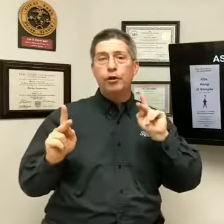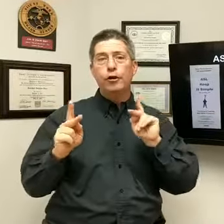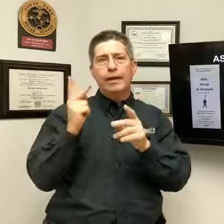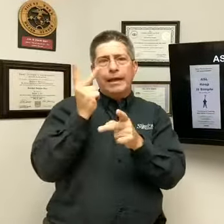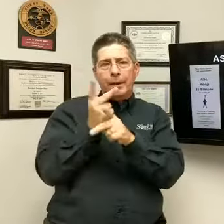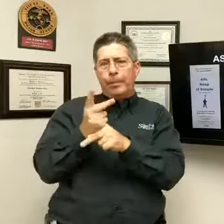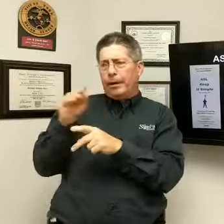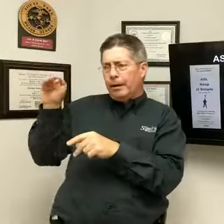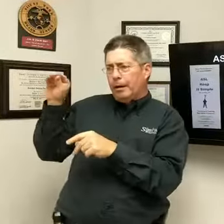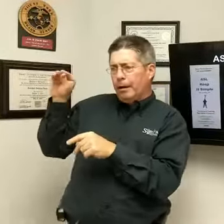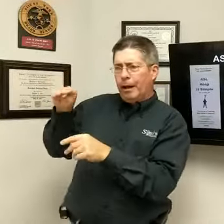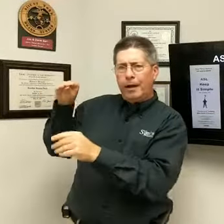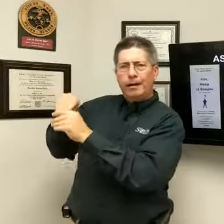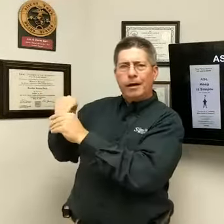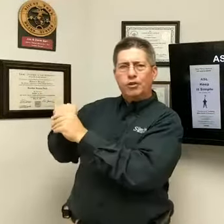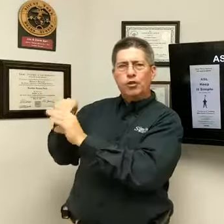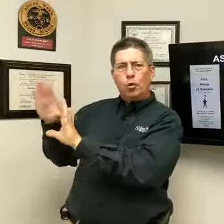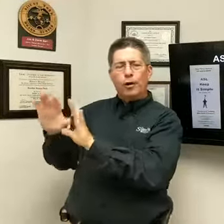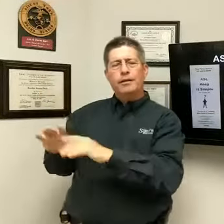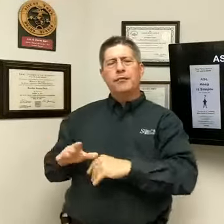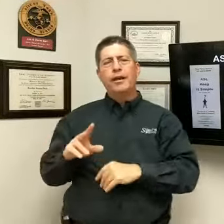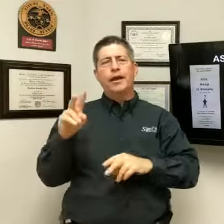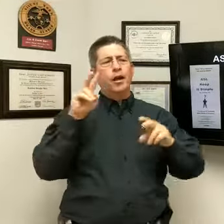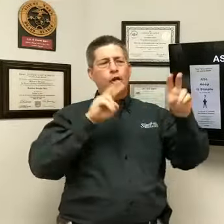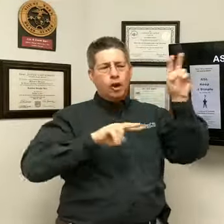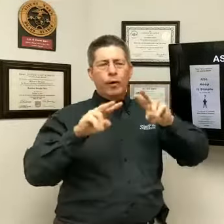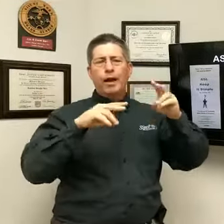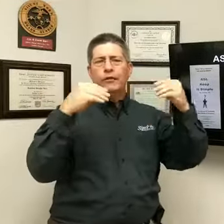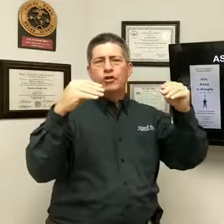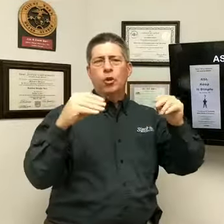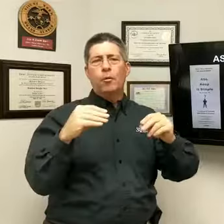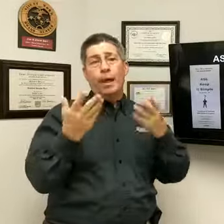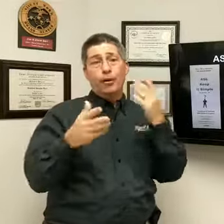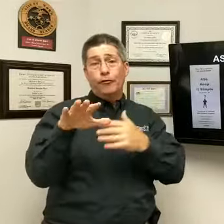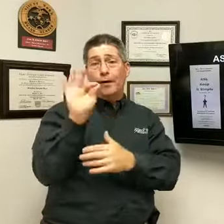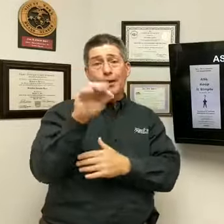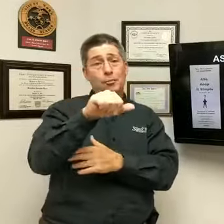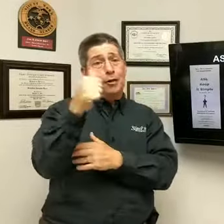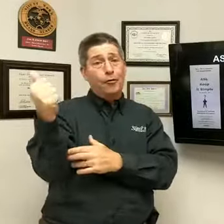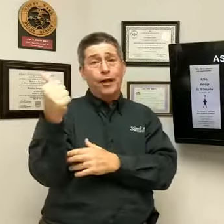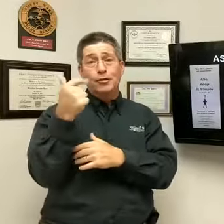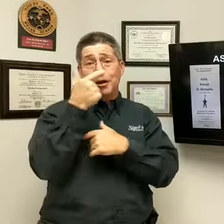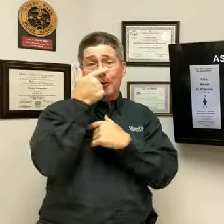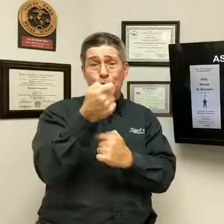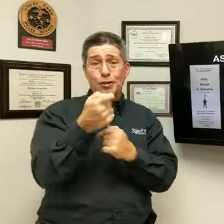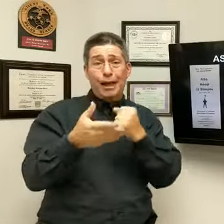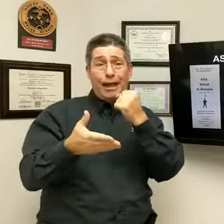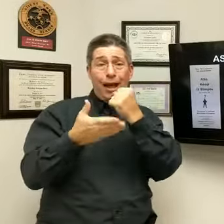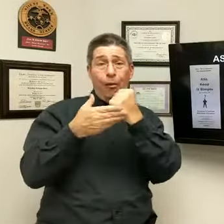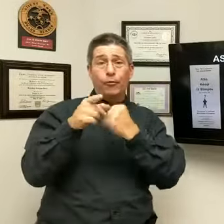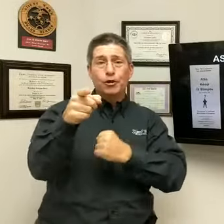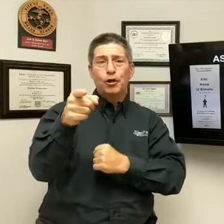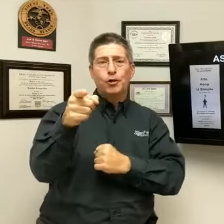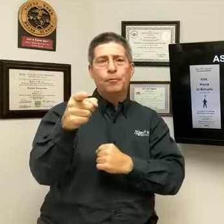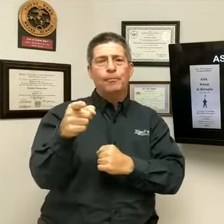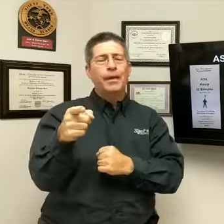can keep it and store it, and then look around in the store. Maybe you'll find some other things that are interesting and helpful to you.